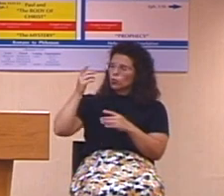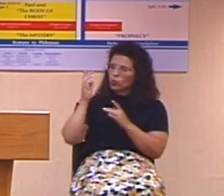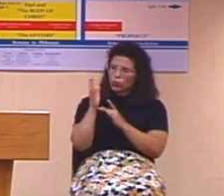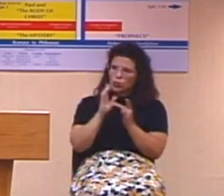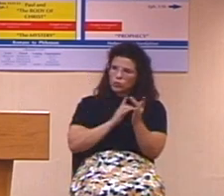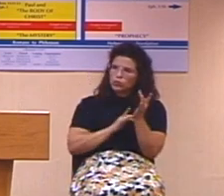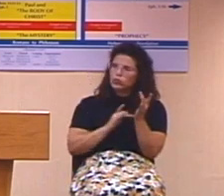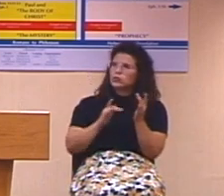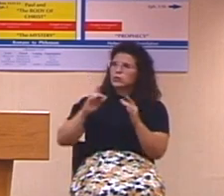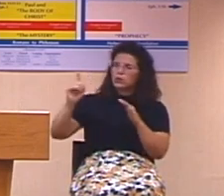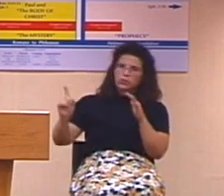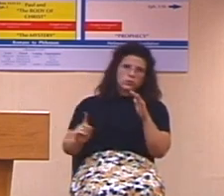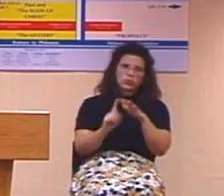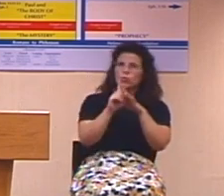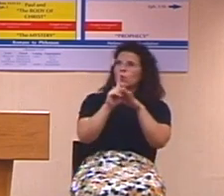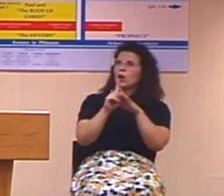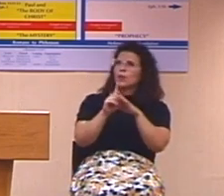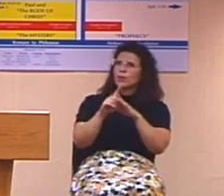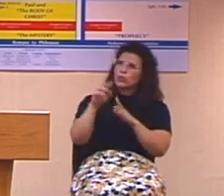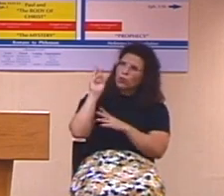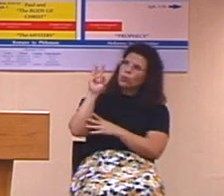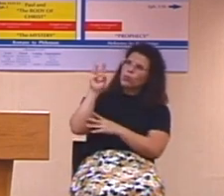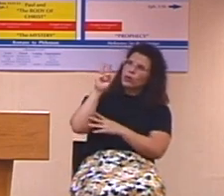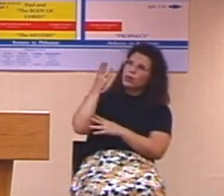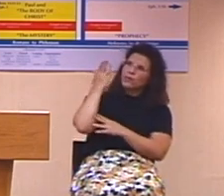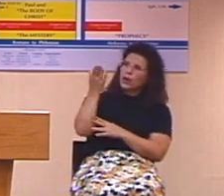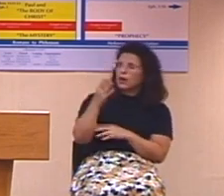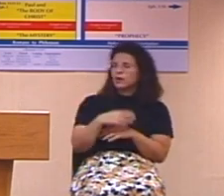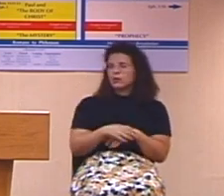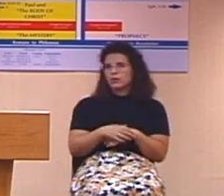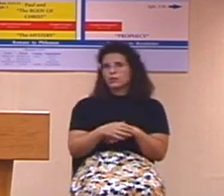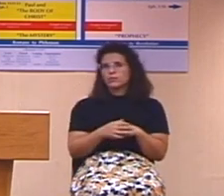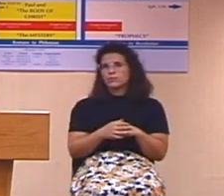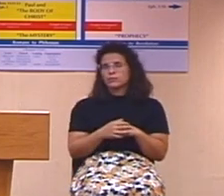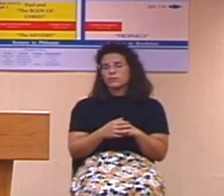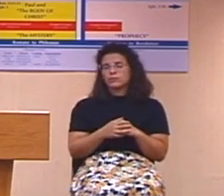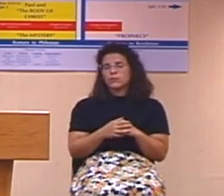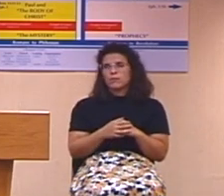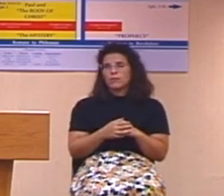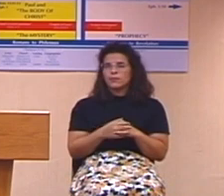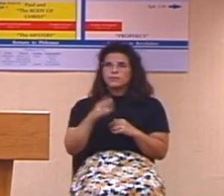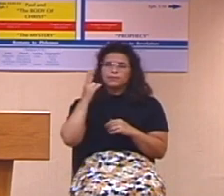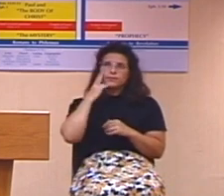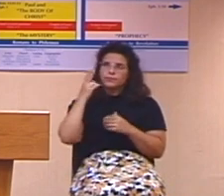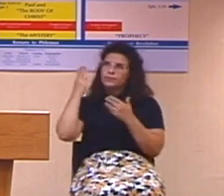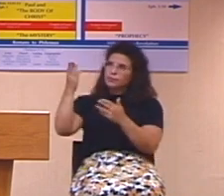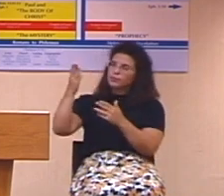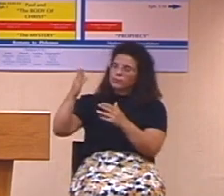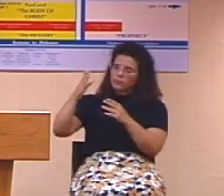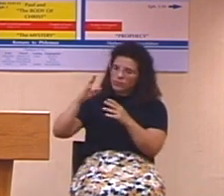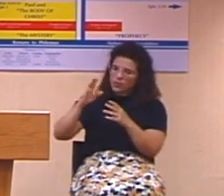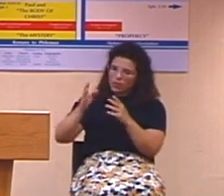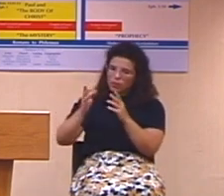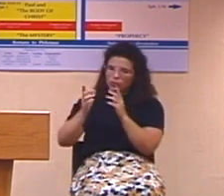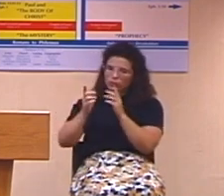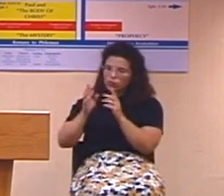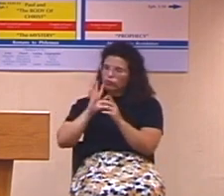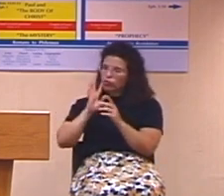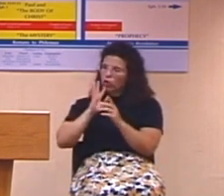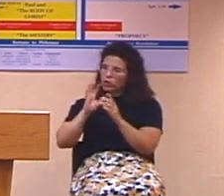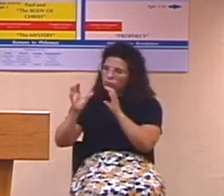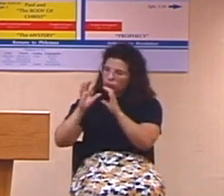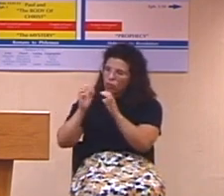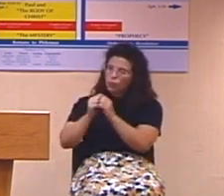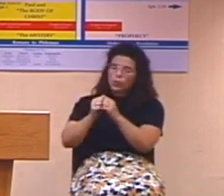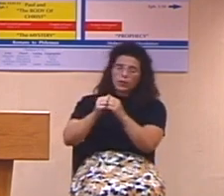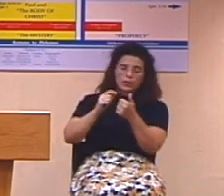they? They're witnesses of it. They see him talking with Elijah and Moses, and they're